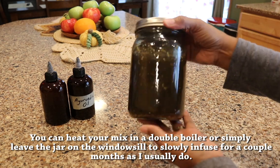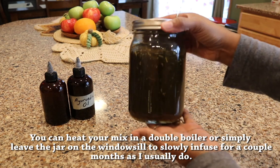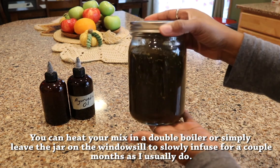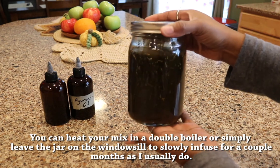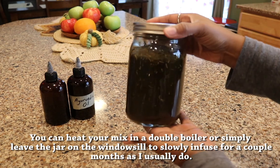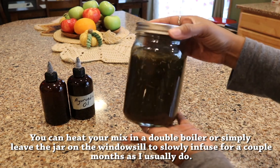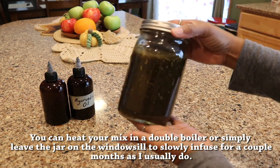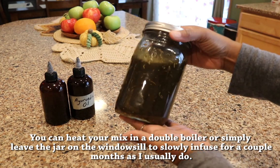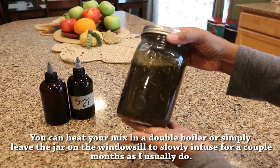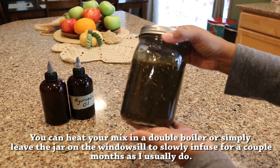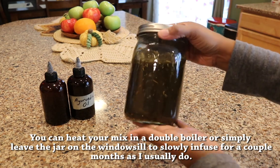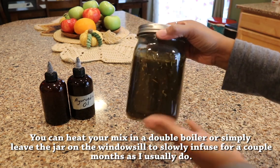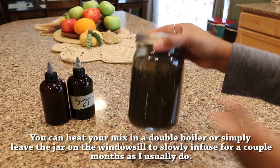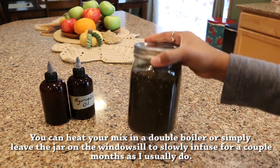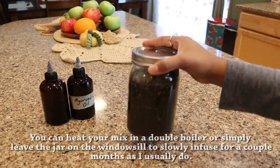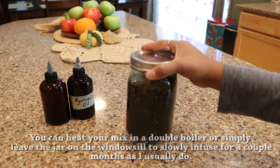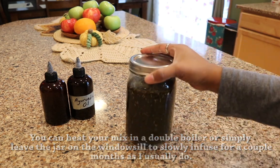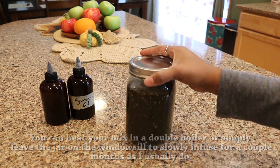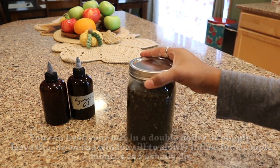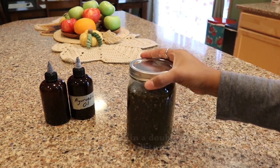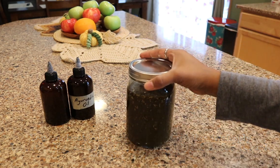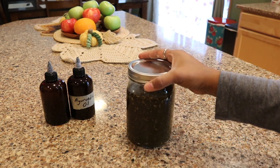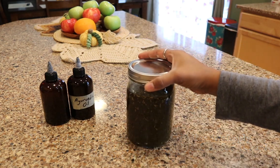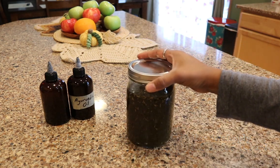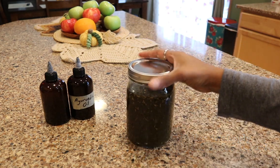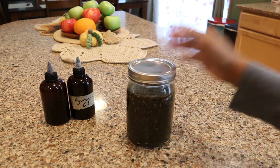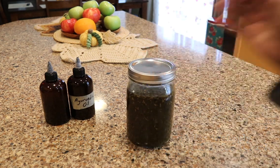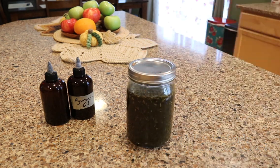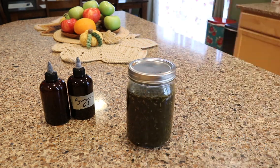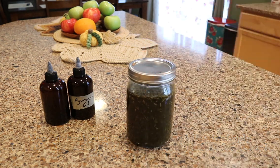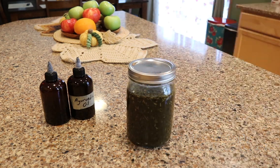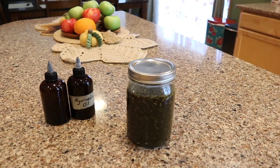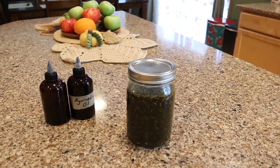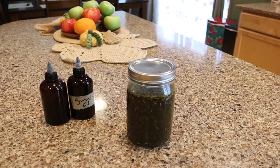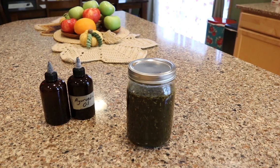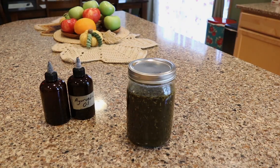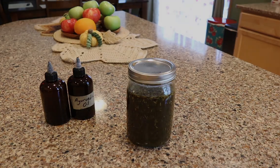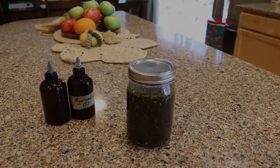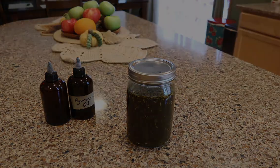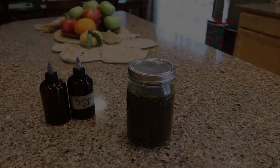is what I do. Alright guys, that is it. I'll see you later. Thanks for watching.